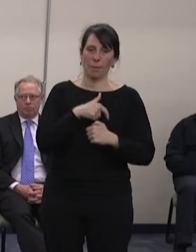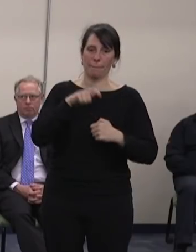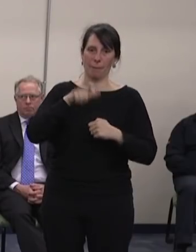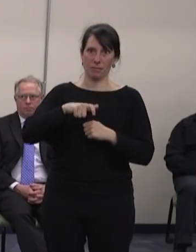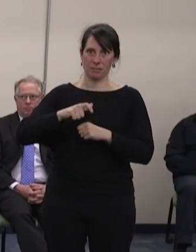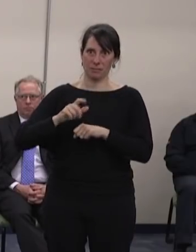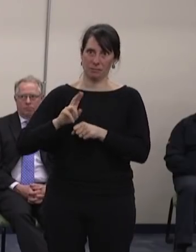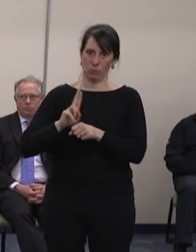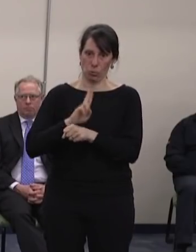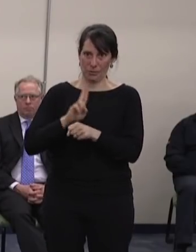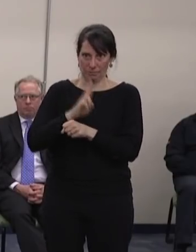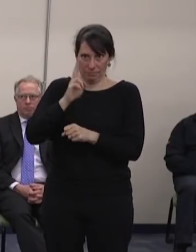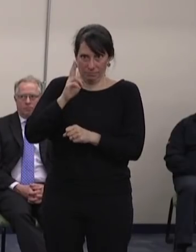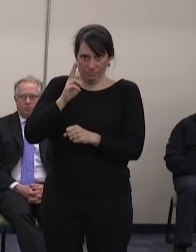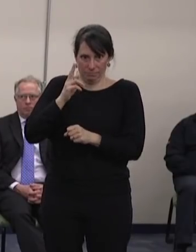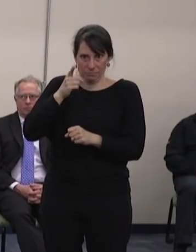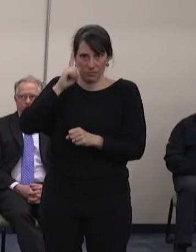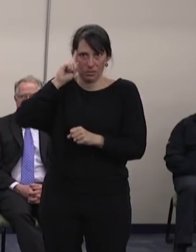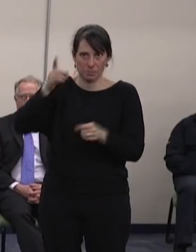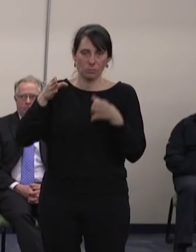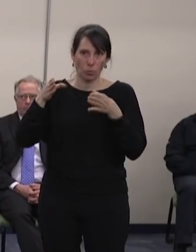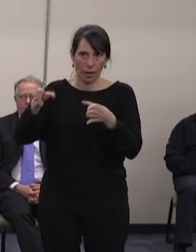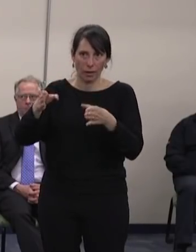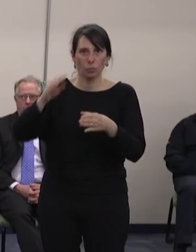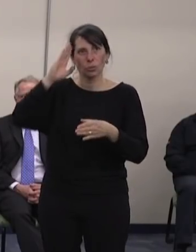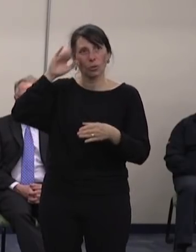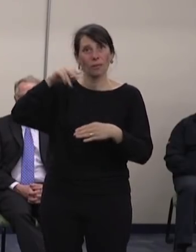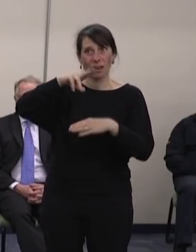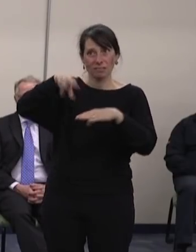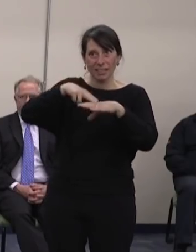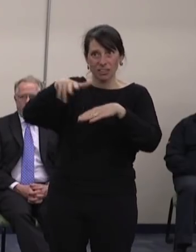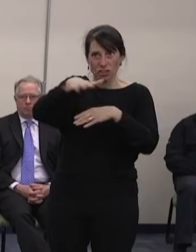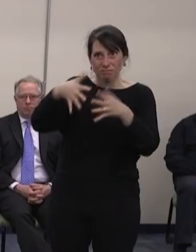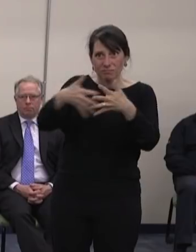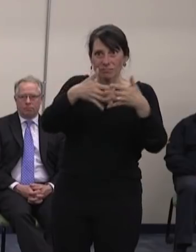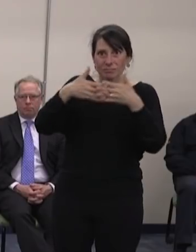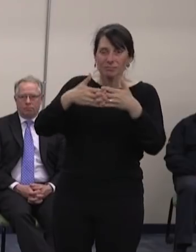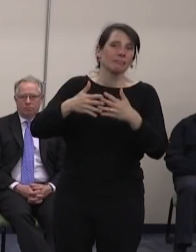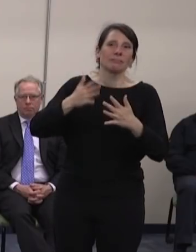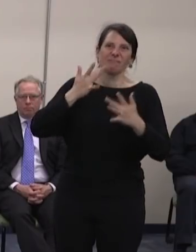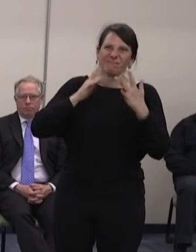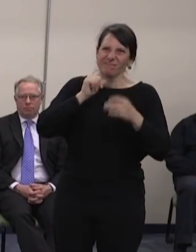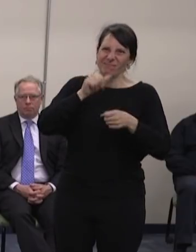there is a nationwide shortage of personal protective equipment used by healthcare providers and first responders.